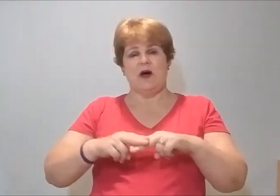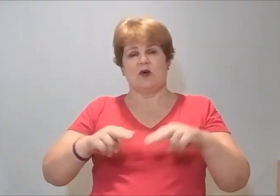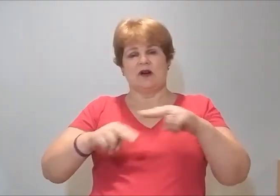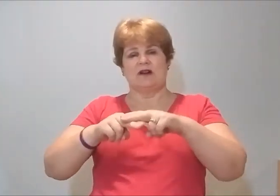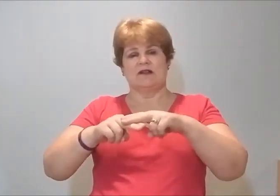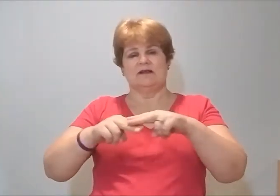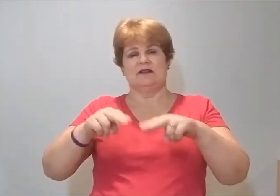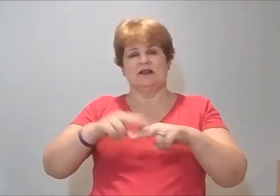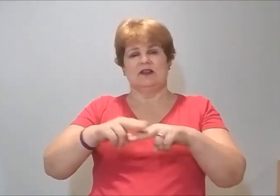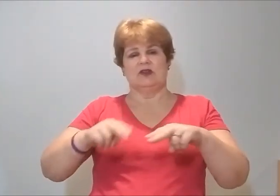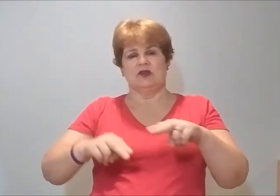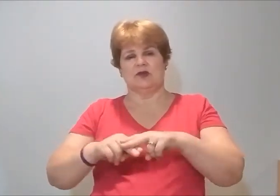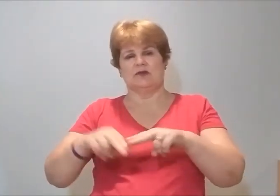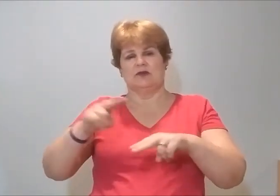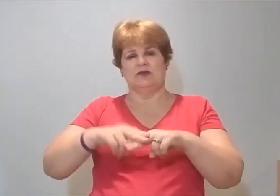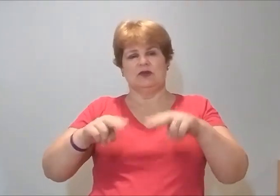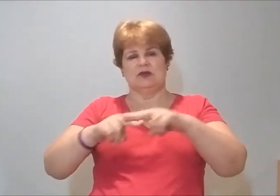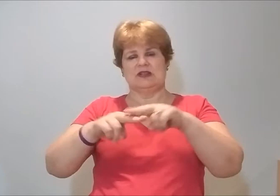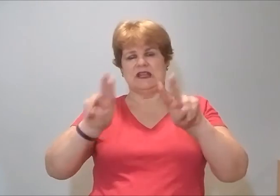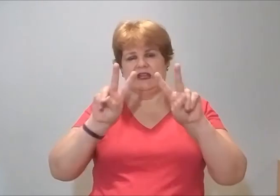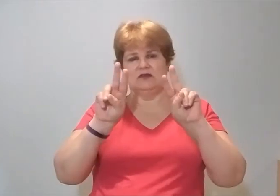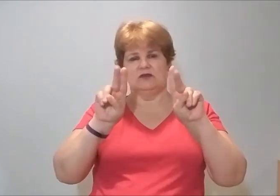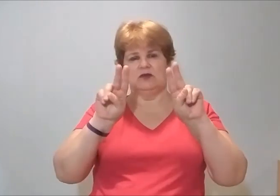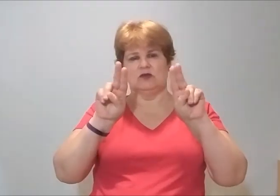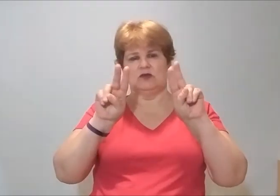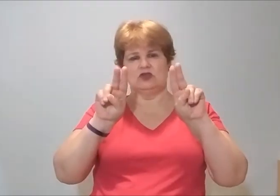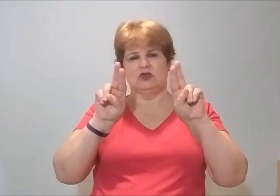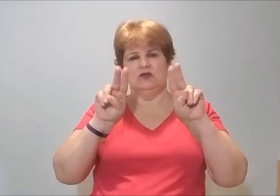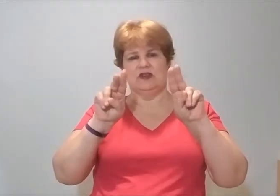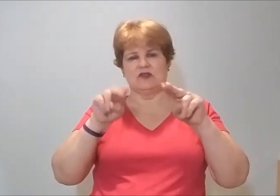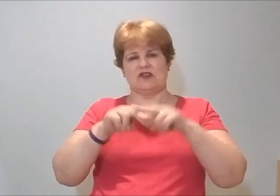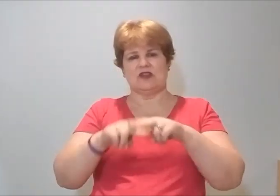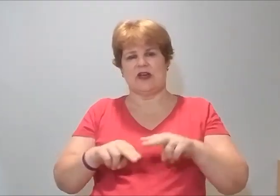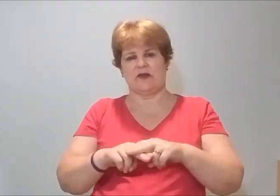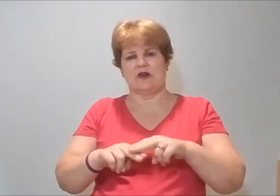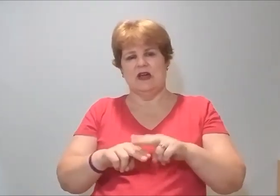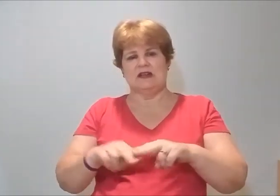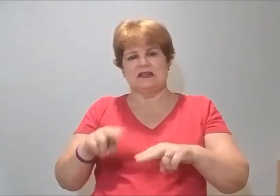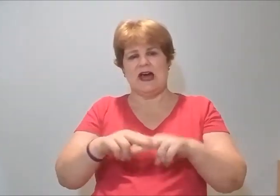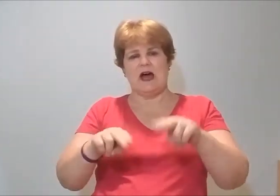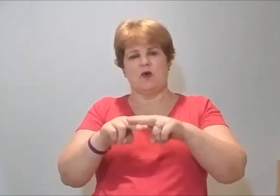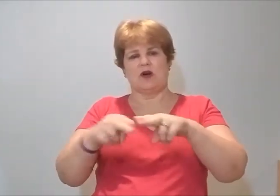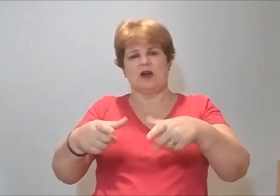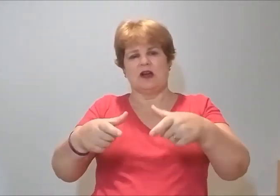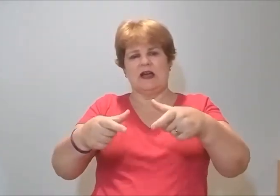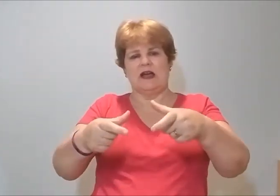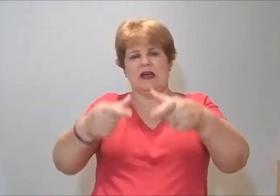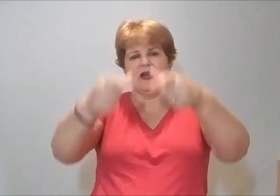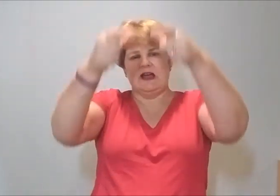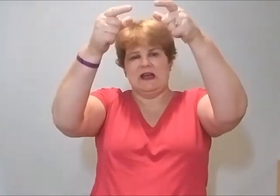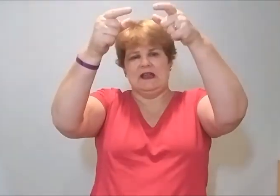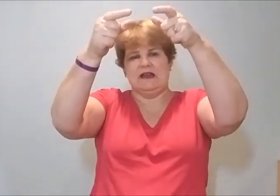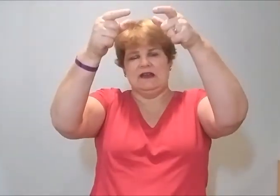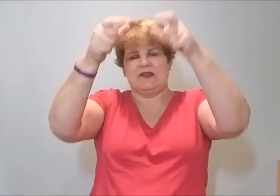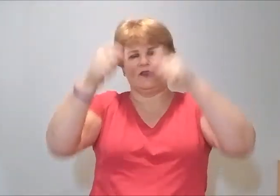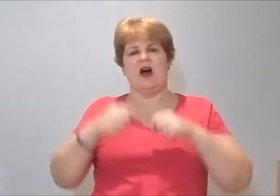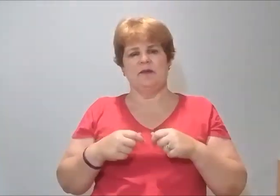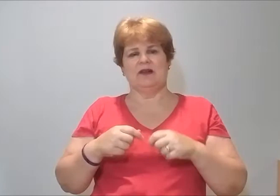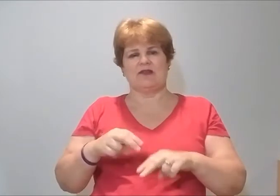Tower, you're taking your two fingers together. Tower, it's a compound sign.